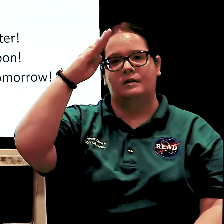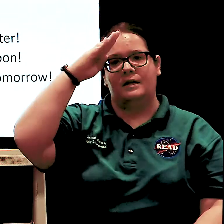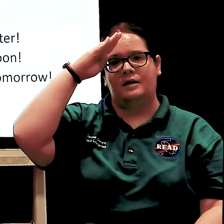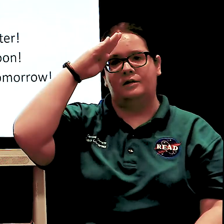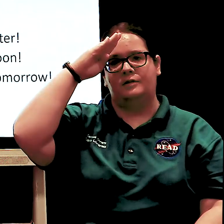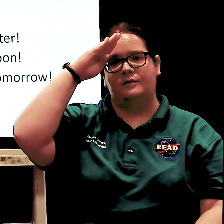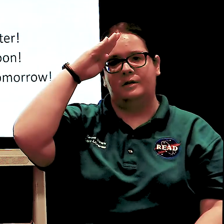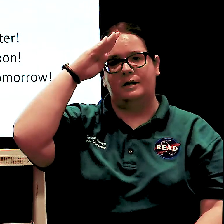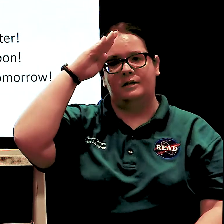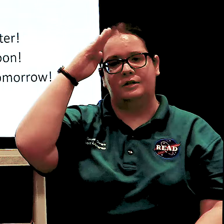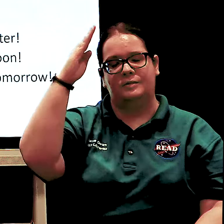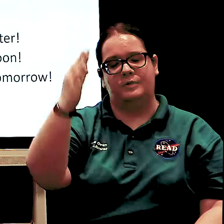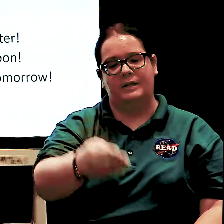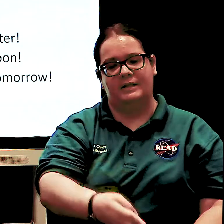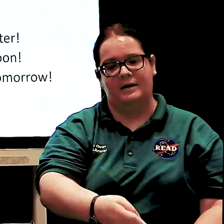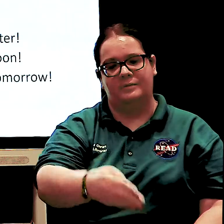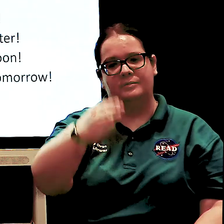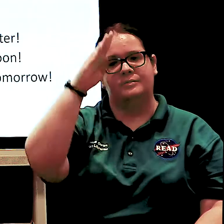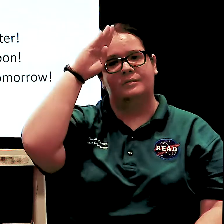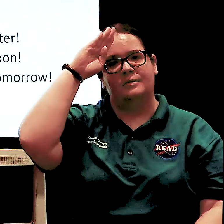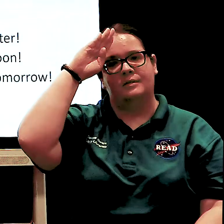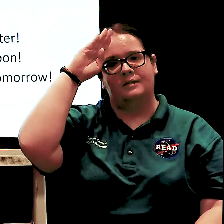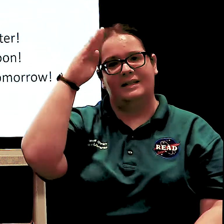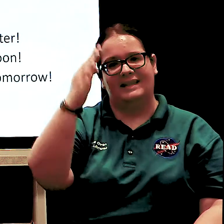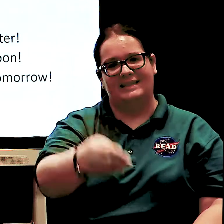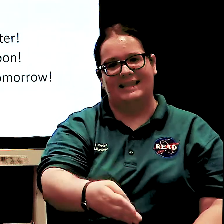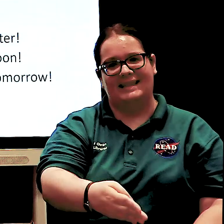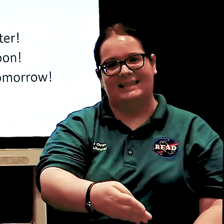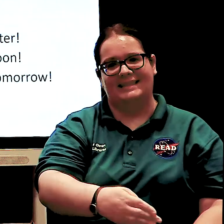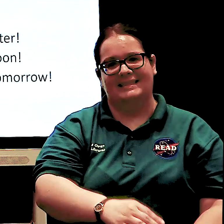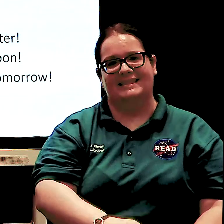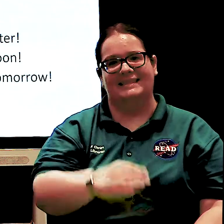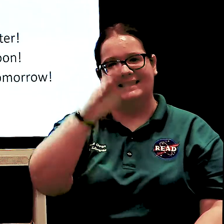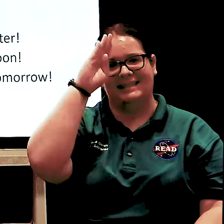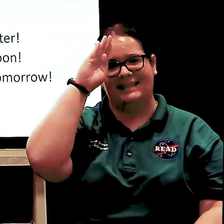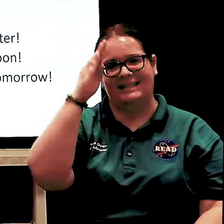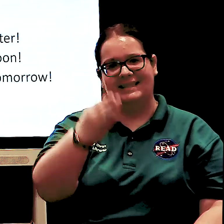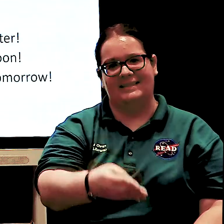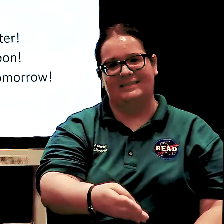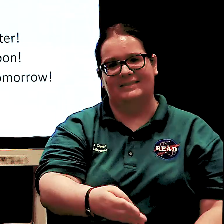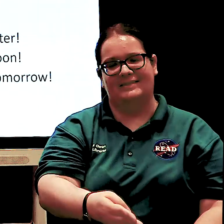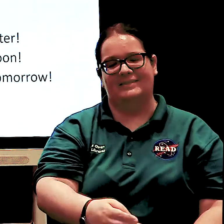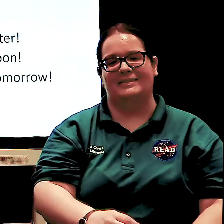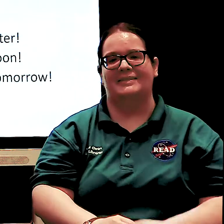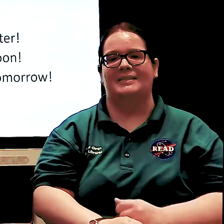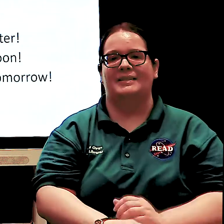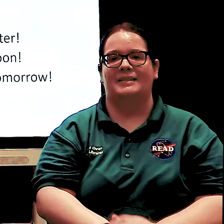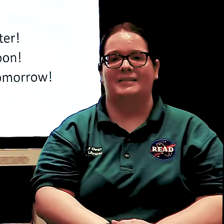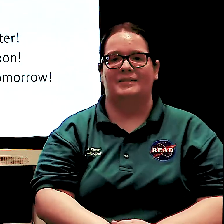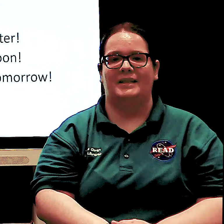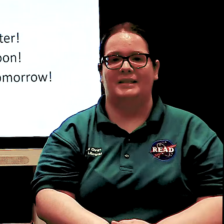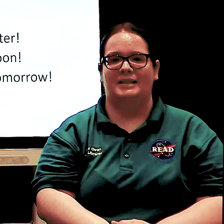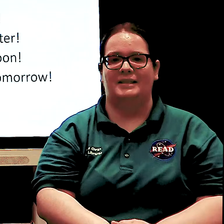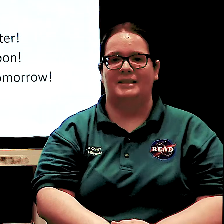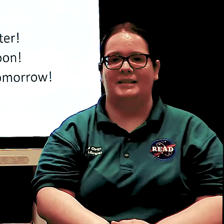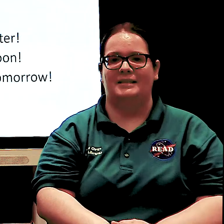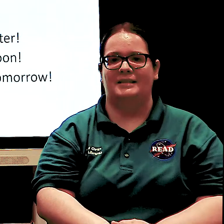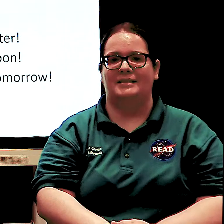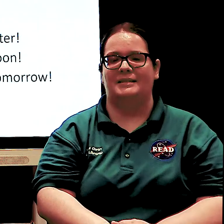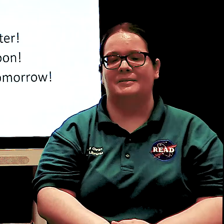take it to your forehead, and just bring it down. Hi. Hello. Very good.